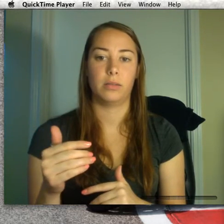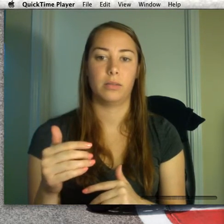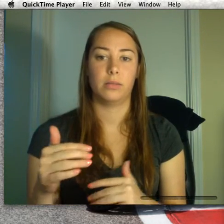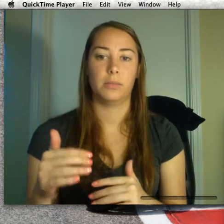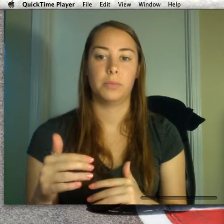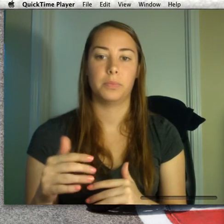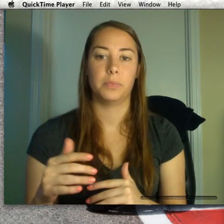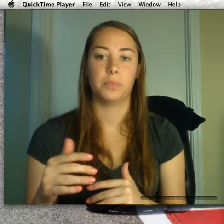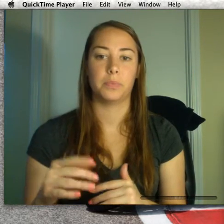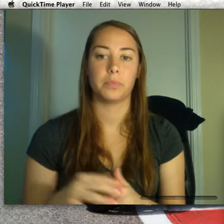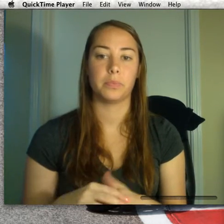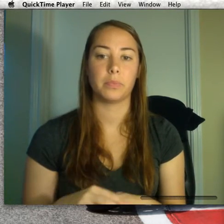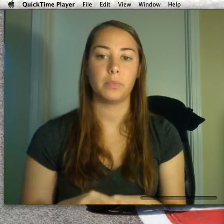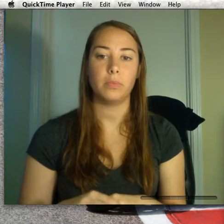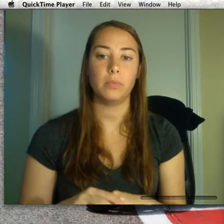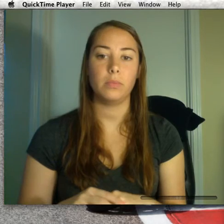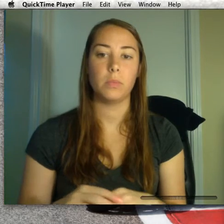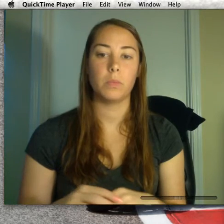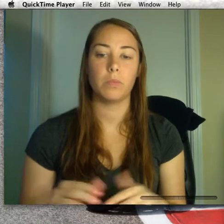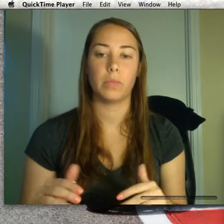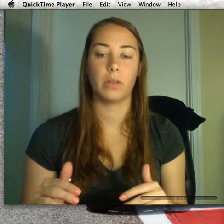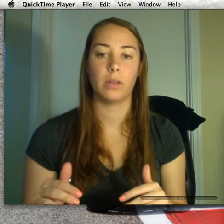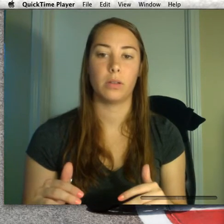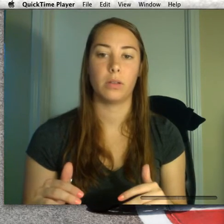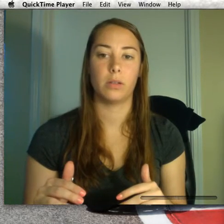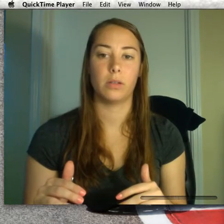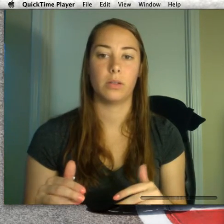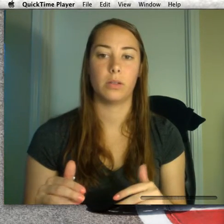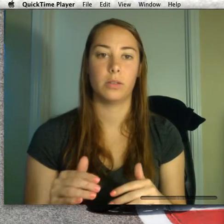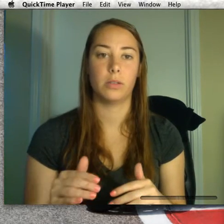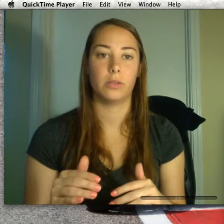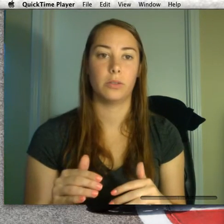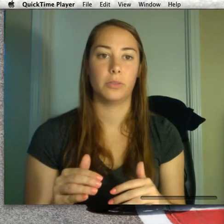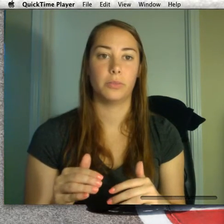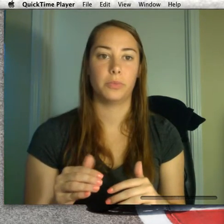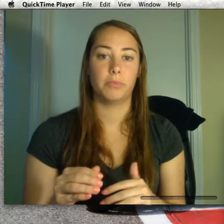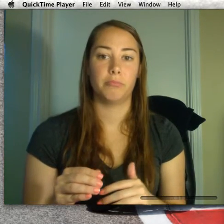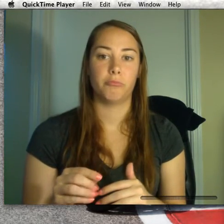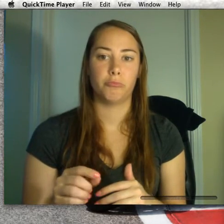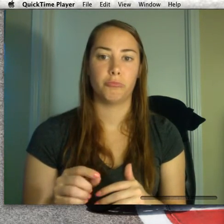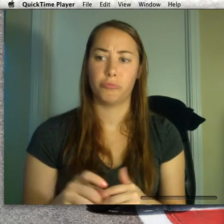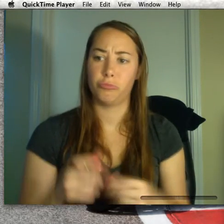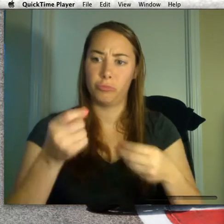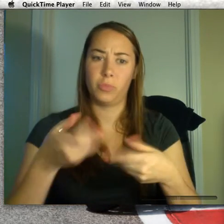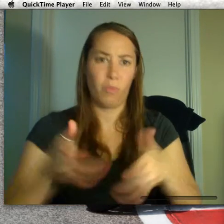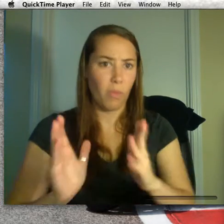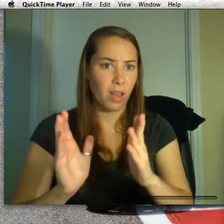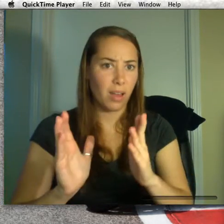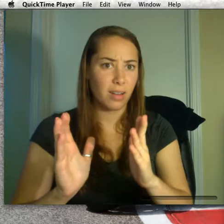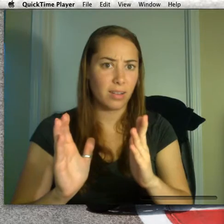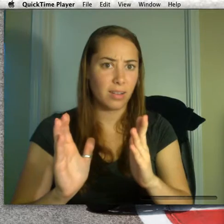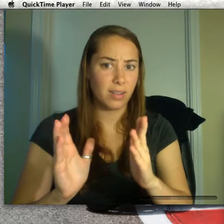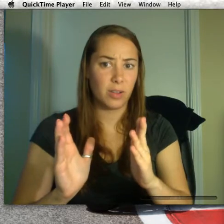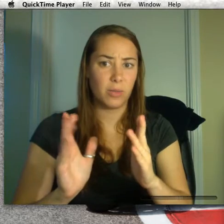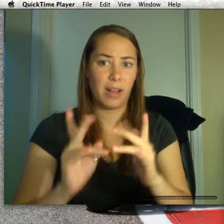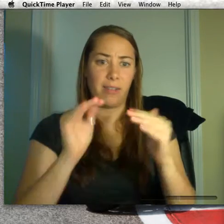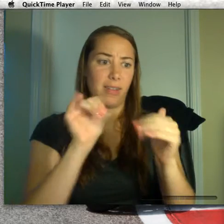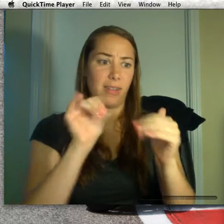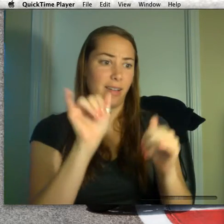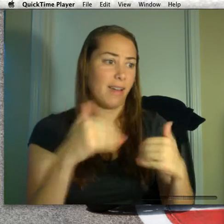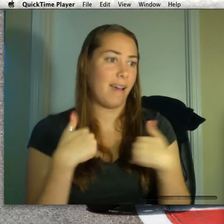sense to keep building first-class jails and second-class schools. Educate all of our children.